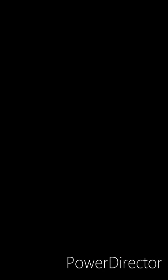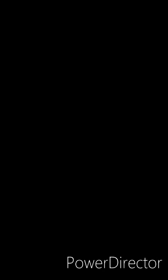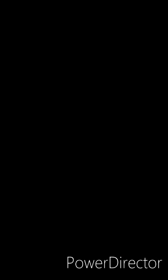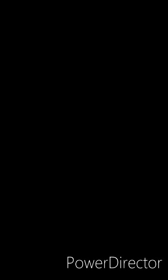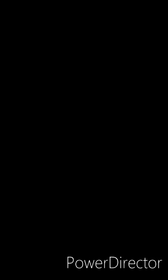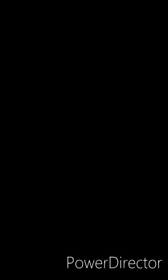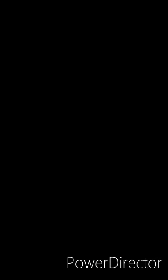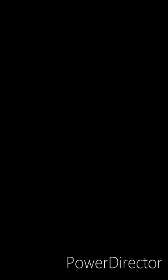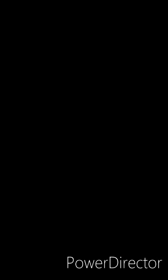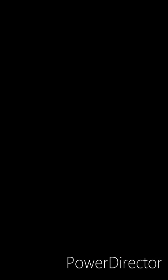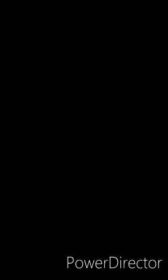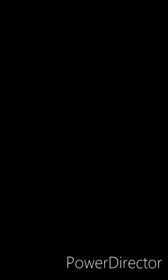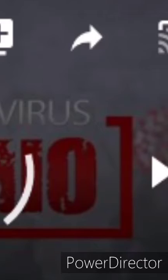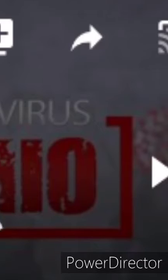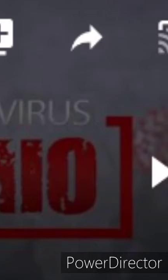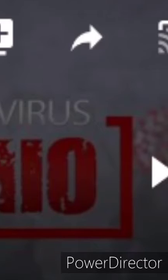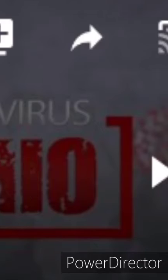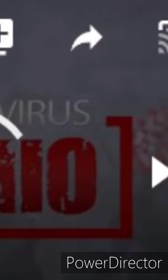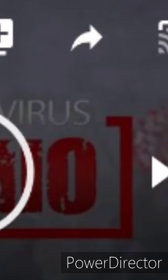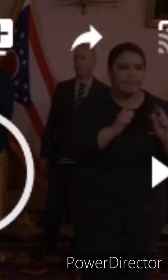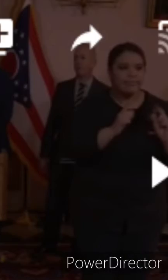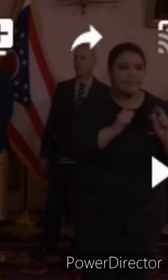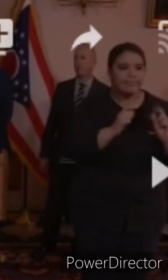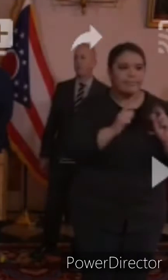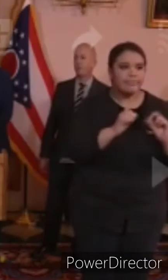ago has changed the politics.